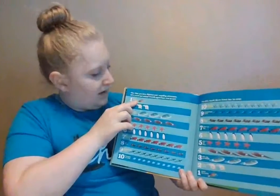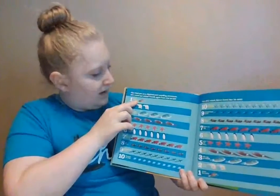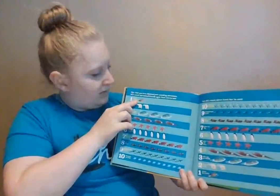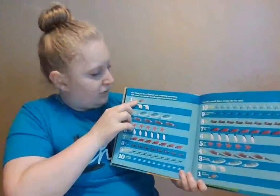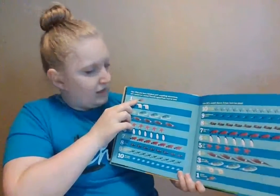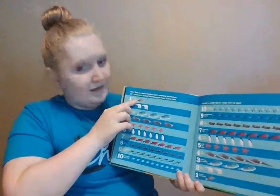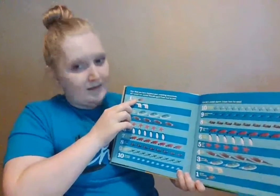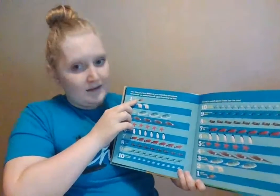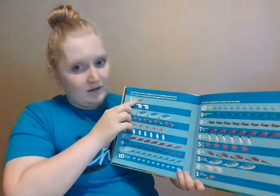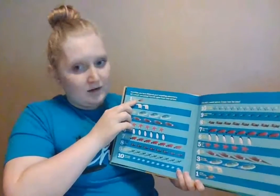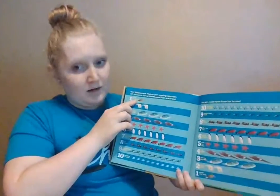1 green sea turtle,